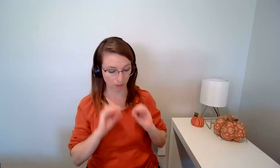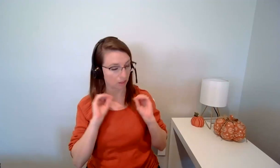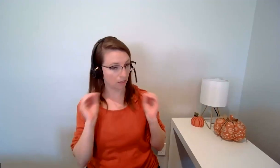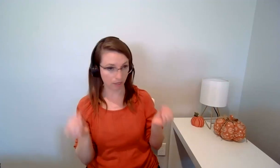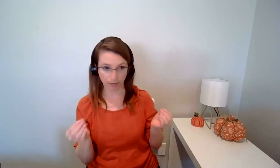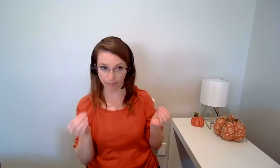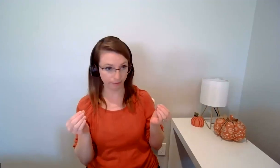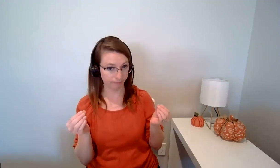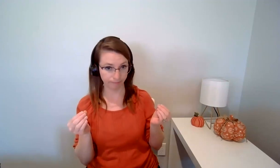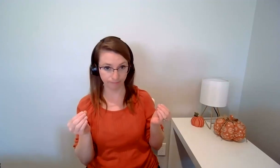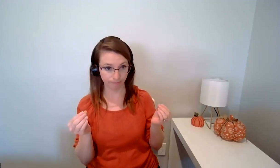none,